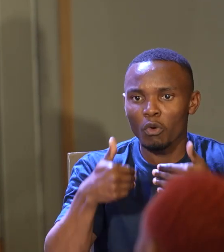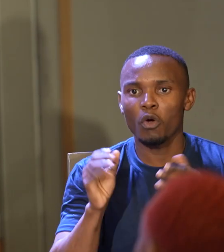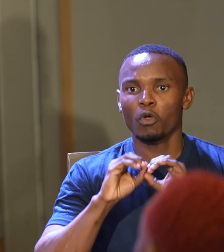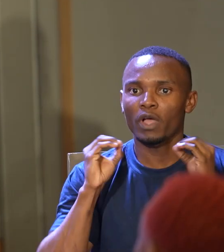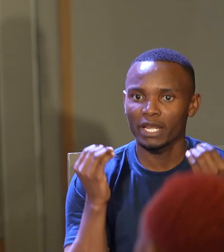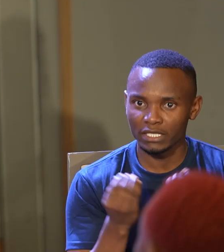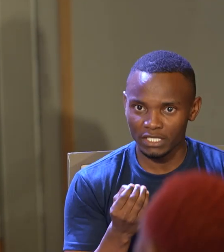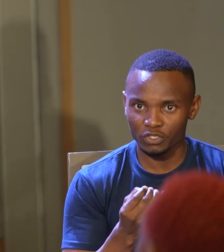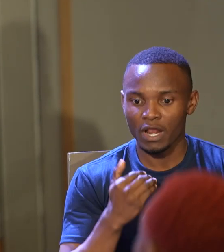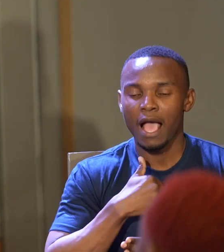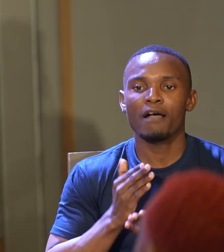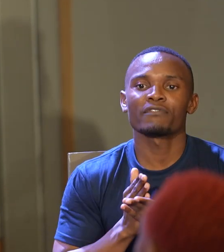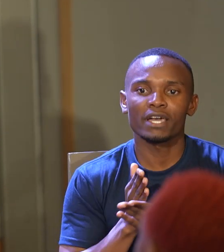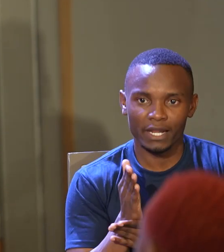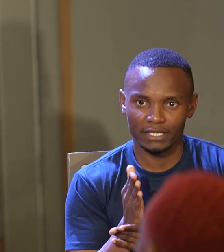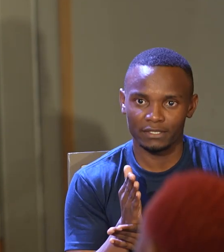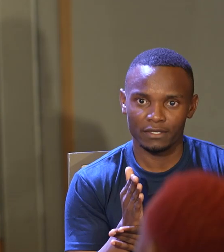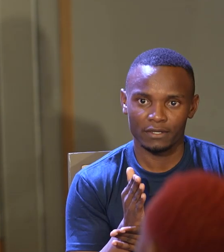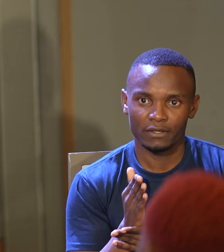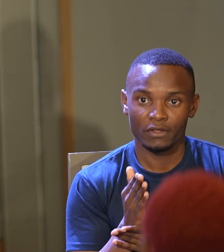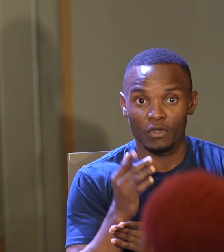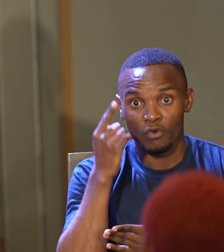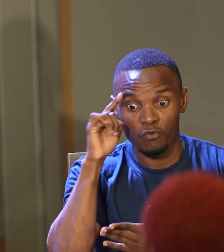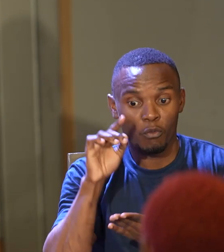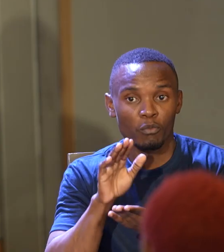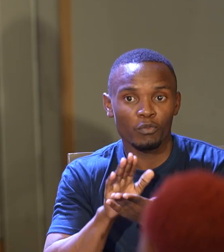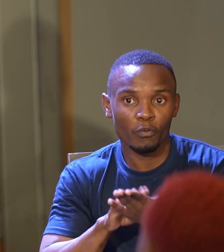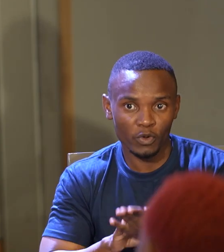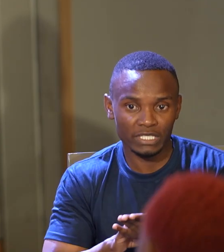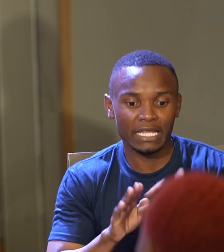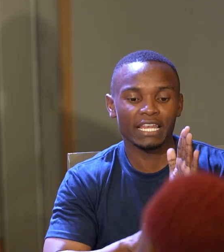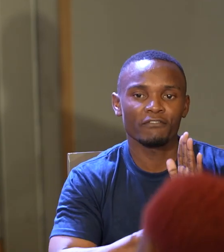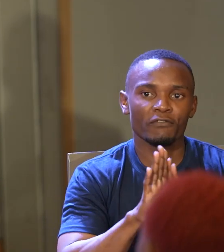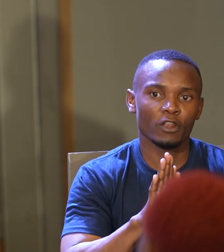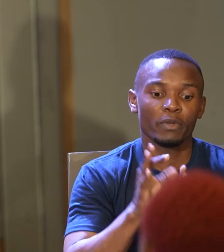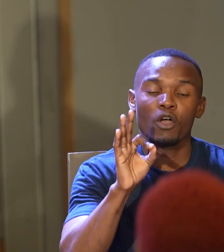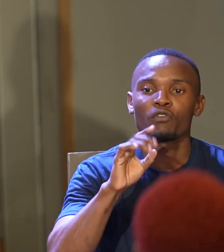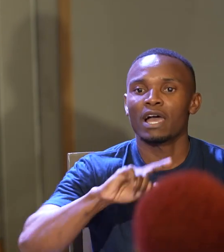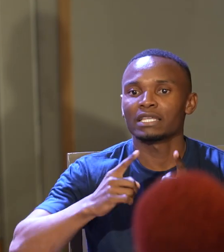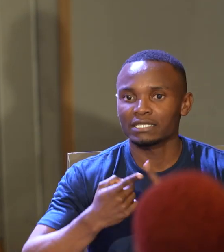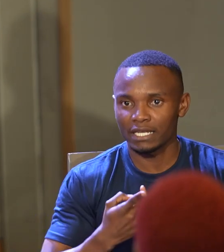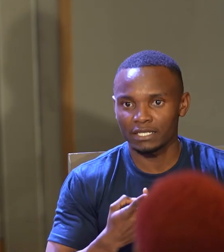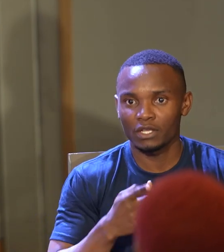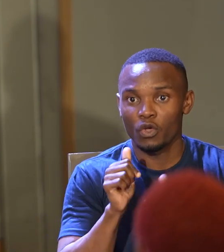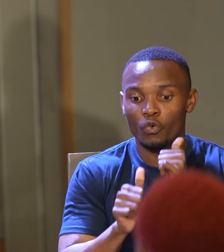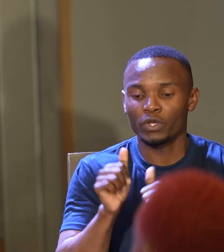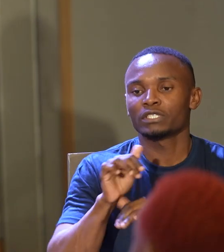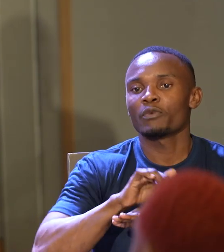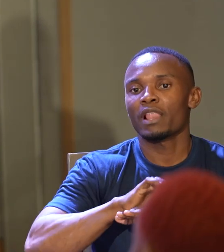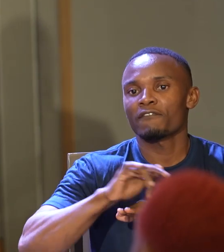organization has got a right to propose for the development of a standard that will